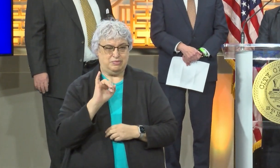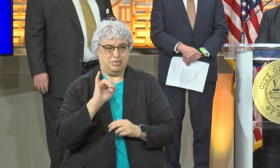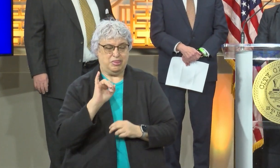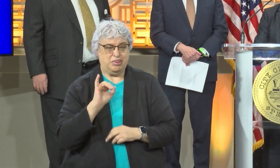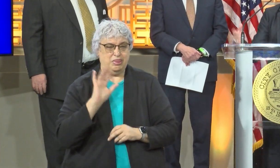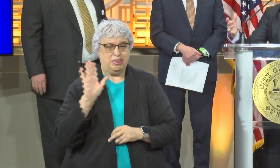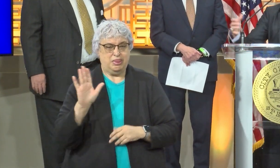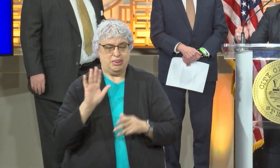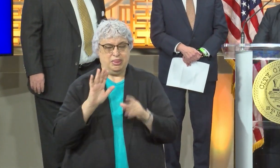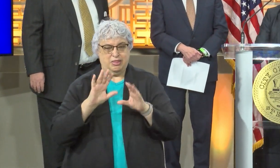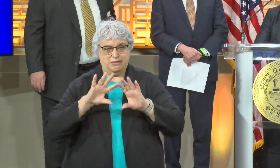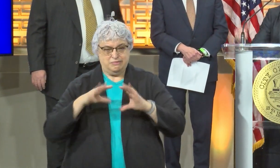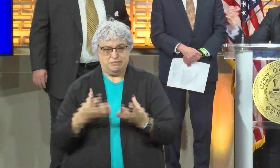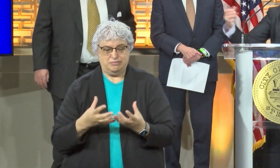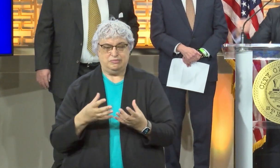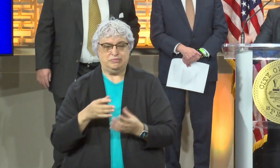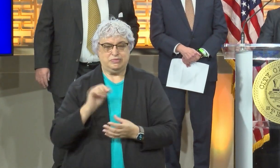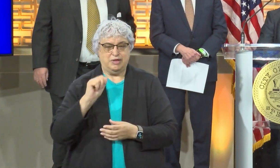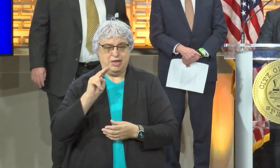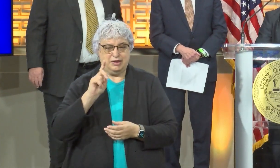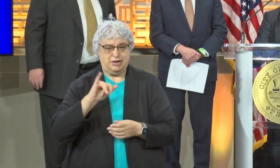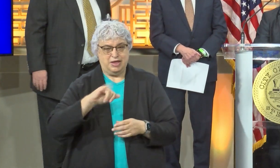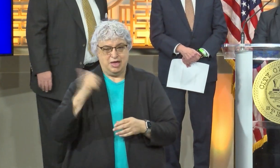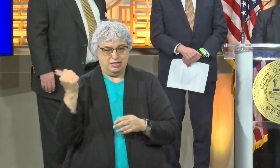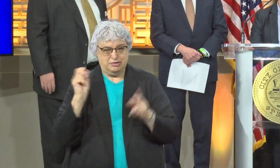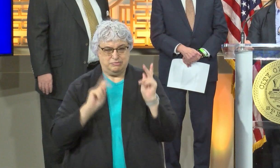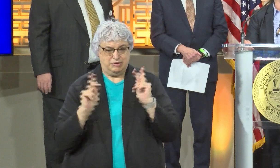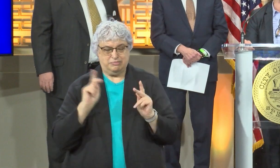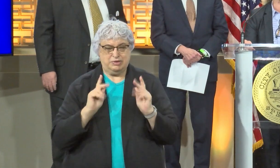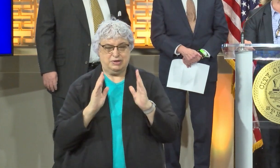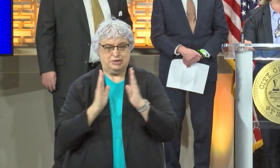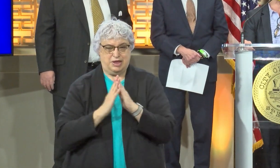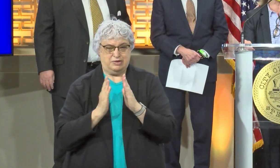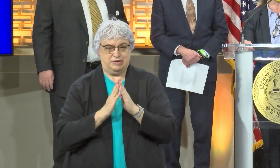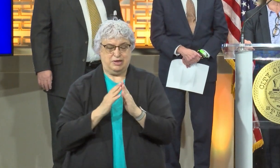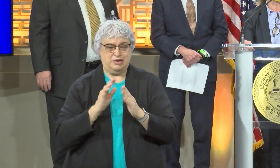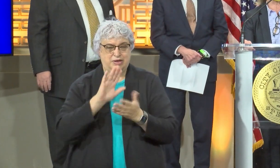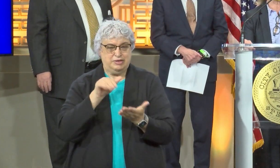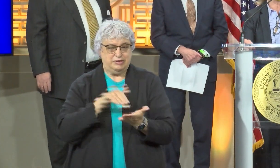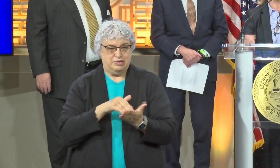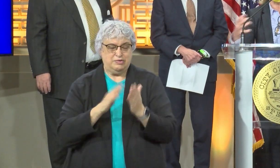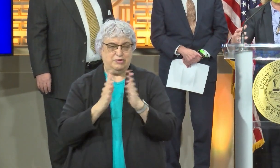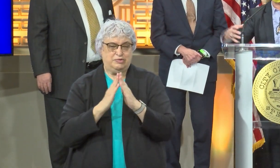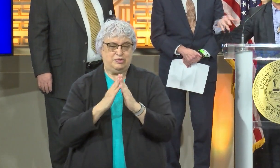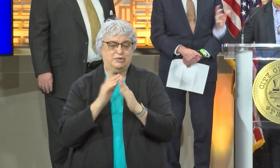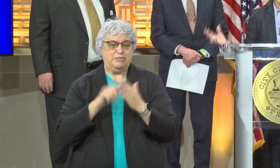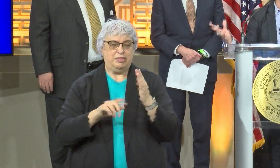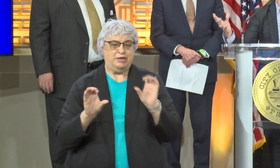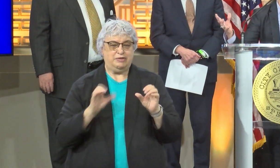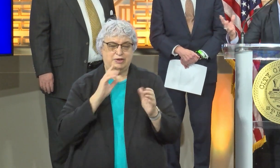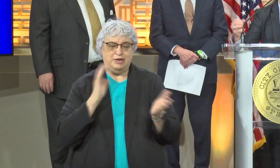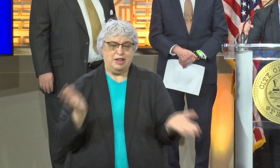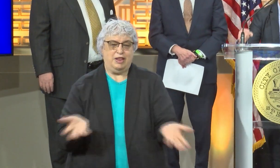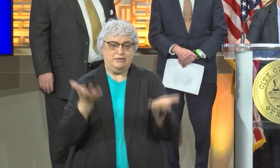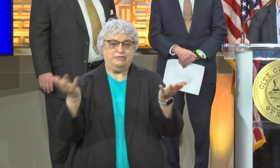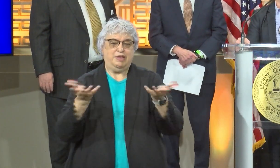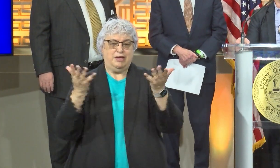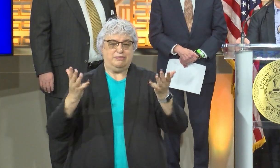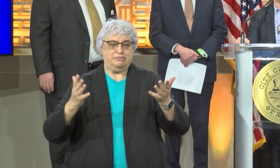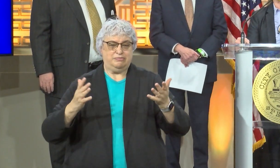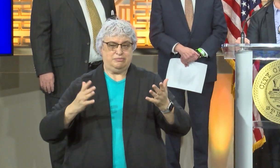he and his team, Angie Burtnow and so many at downtown in central Houston, what they've done to lift up the